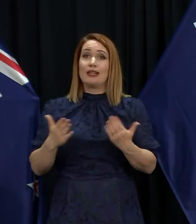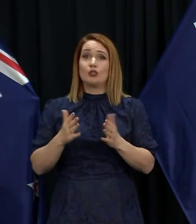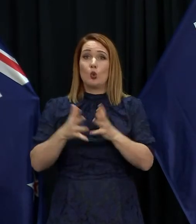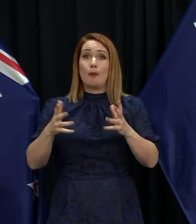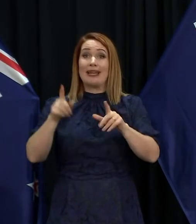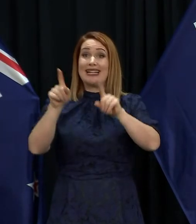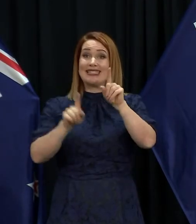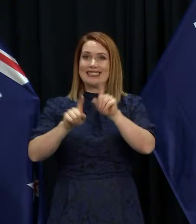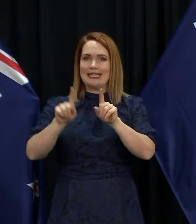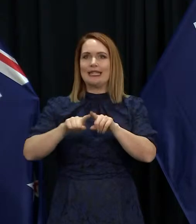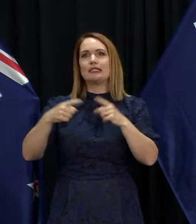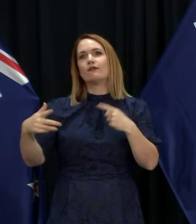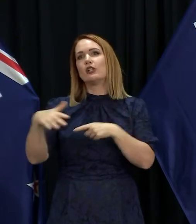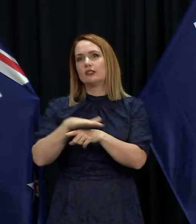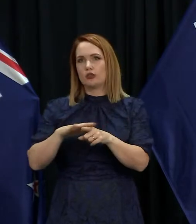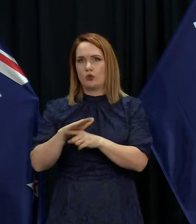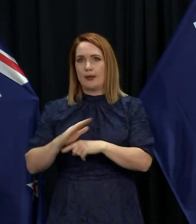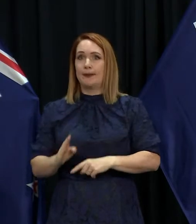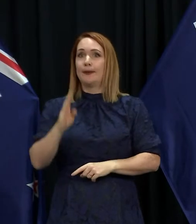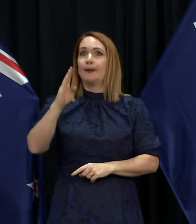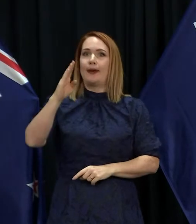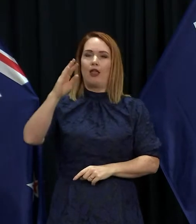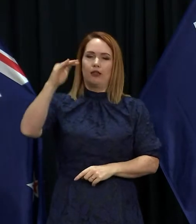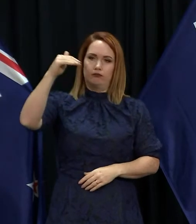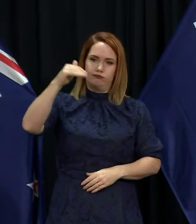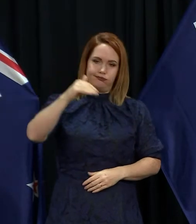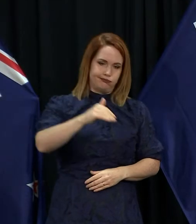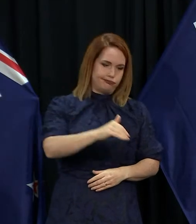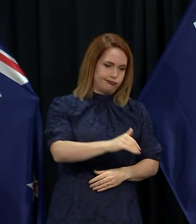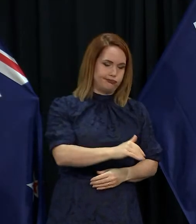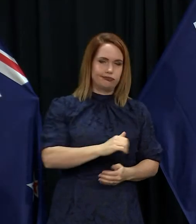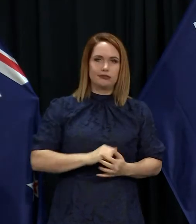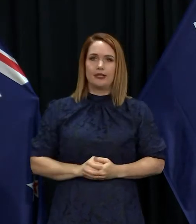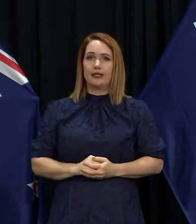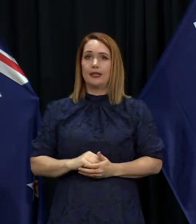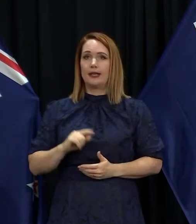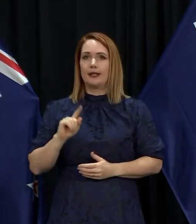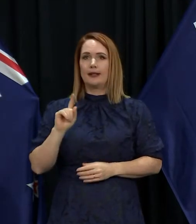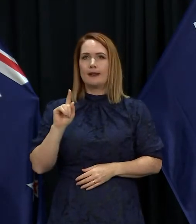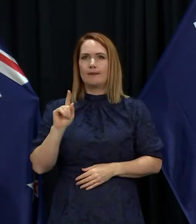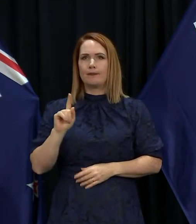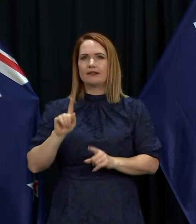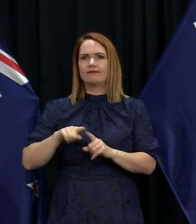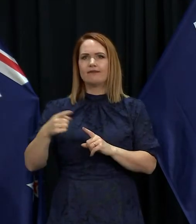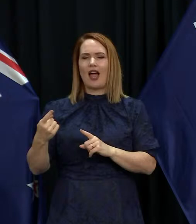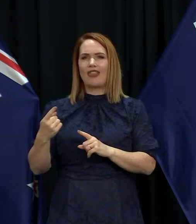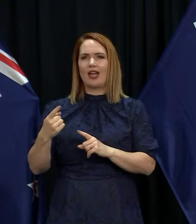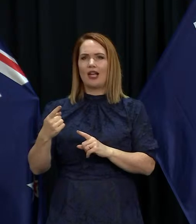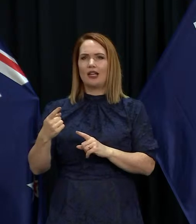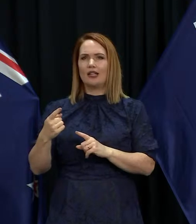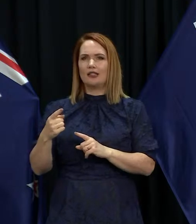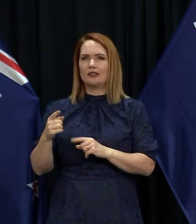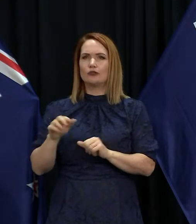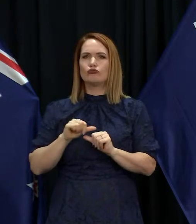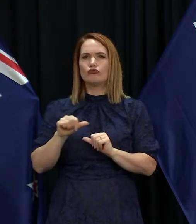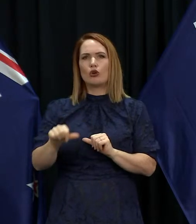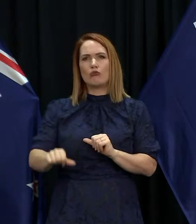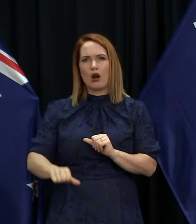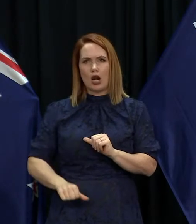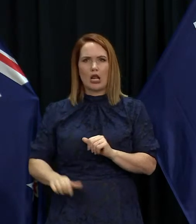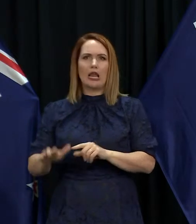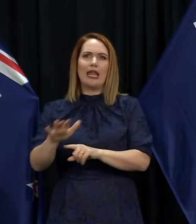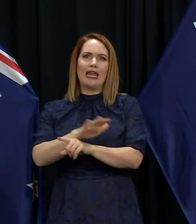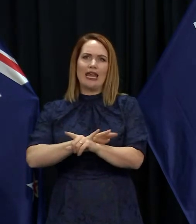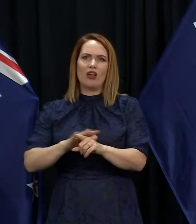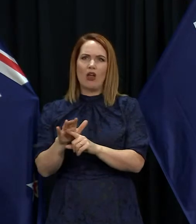with quite a steep rise and then a faster decline with a high peak, whereas in our district health boards that cover